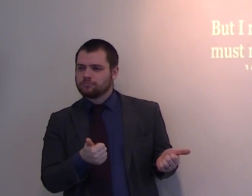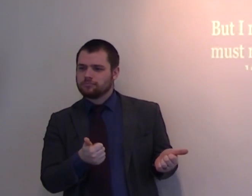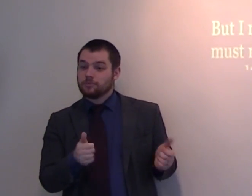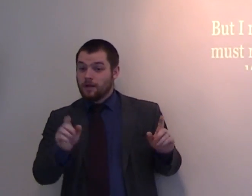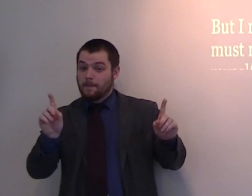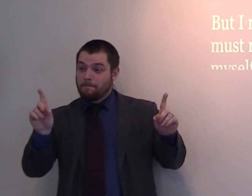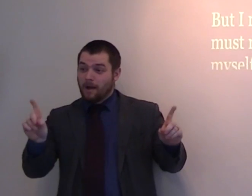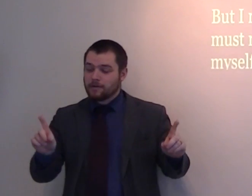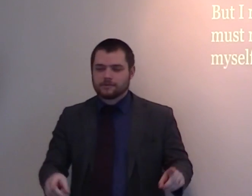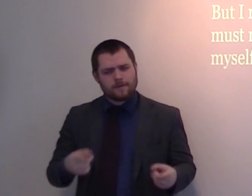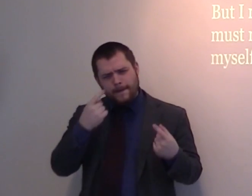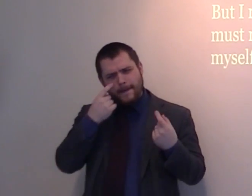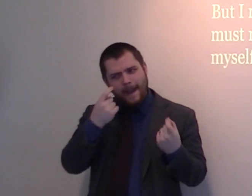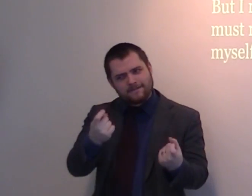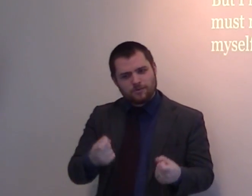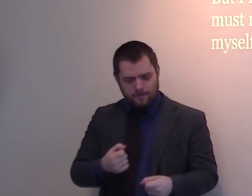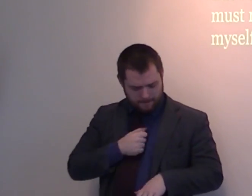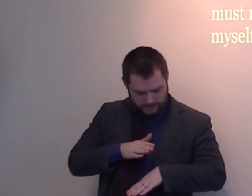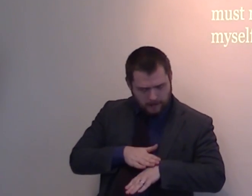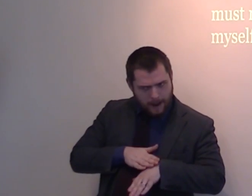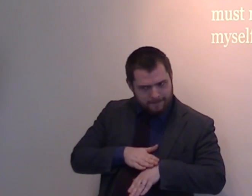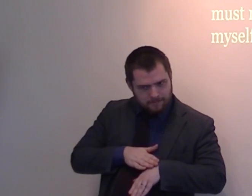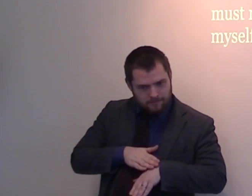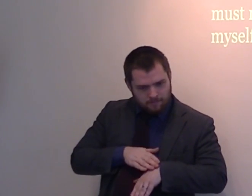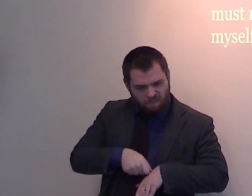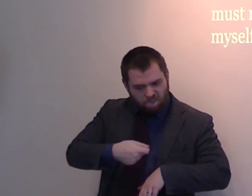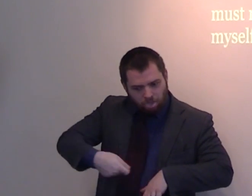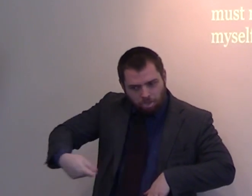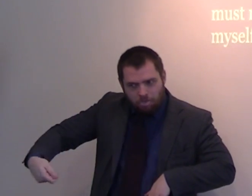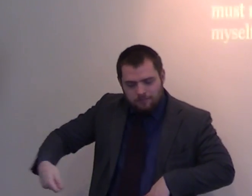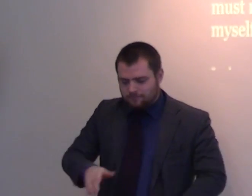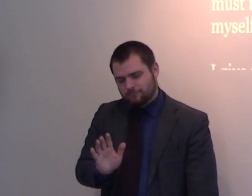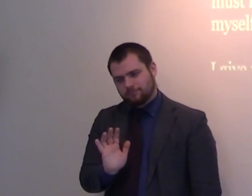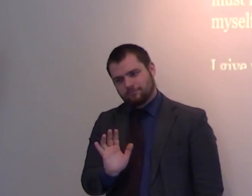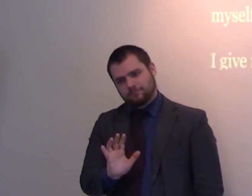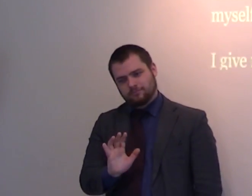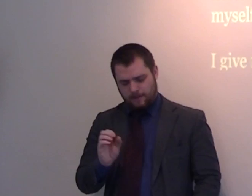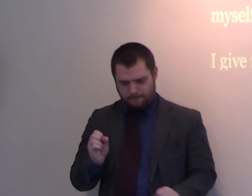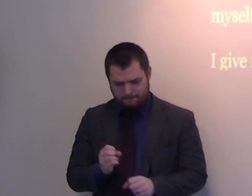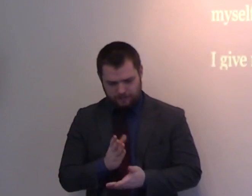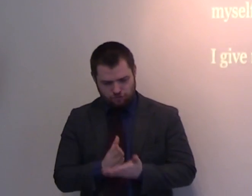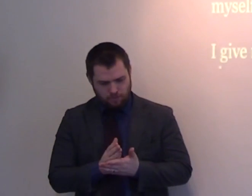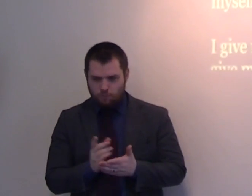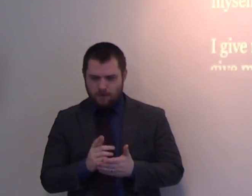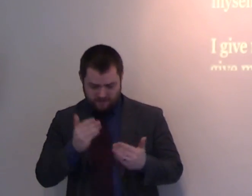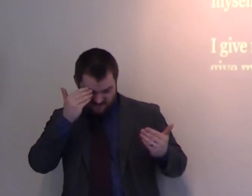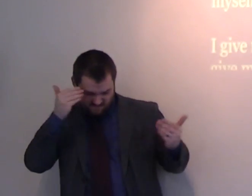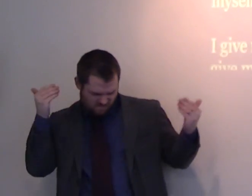But I must be careful with my time. I must make sure I do not focus on myself